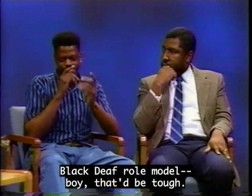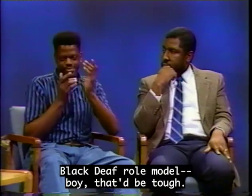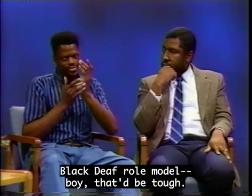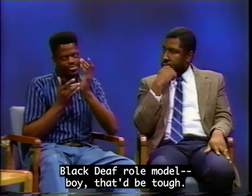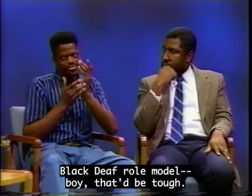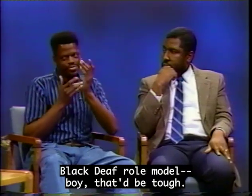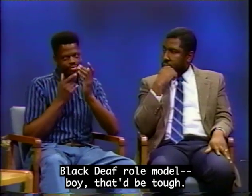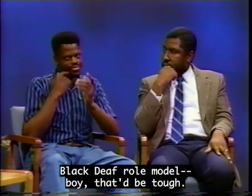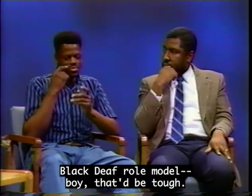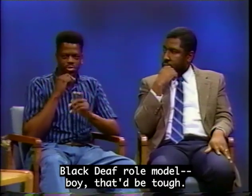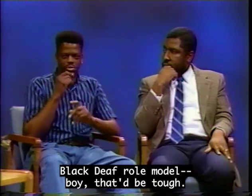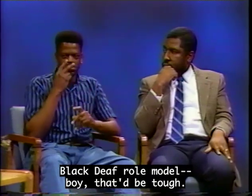Boy, that'd be tough.